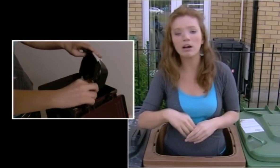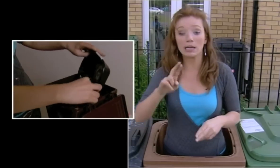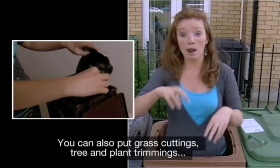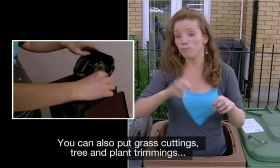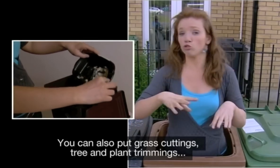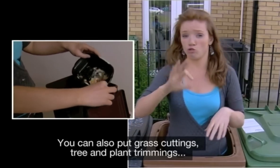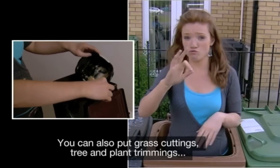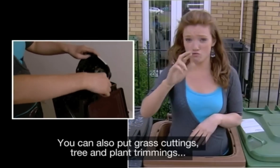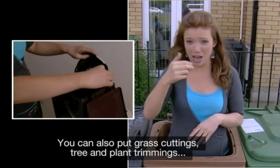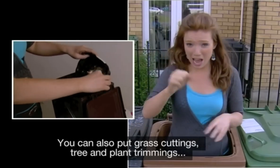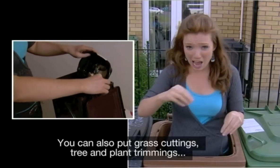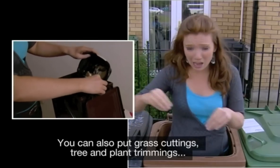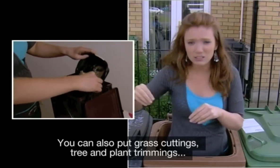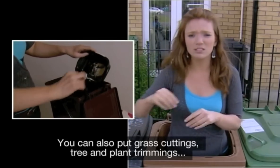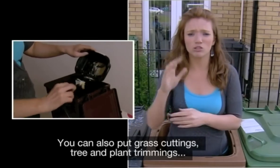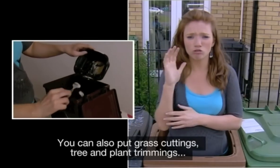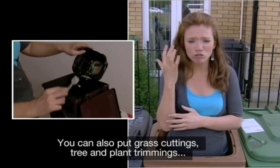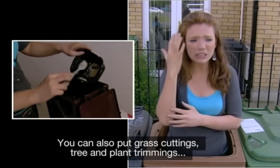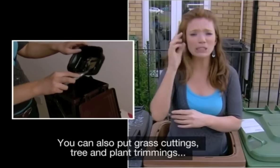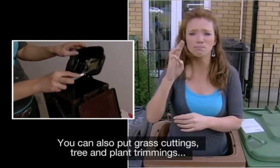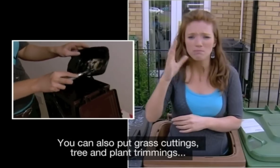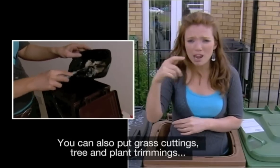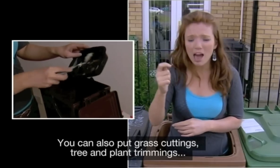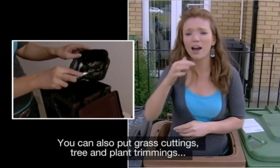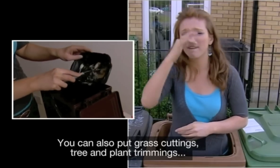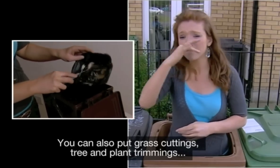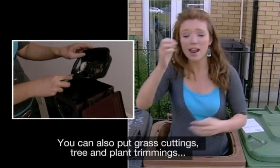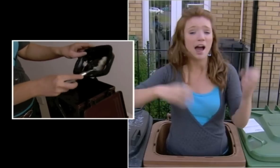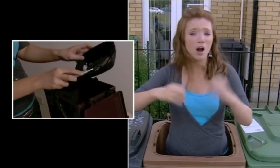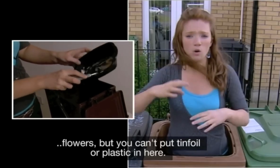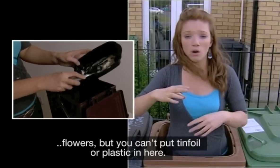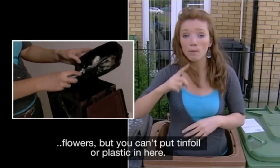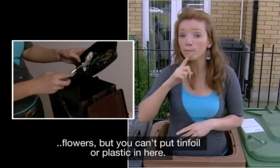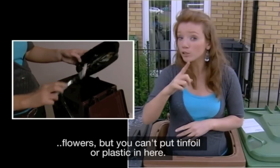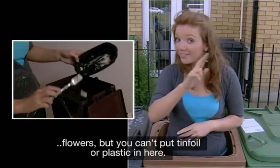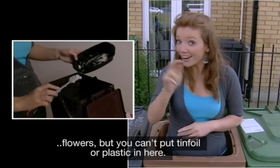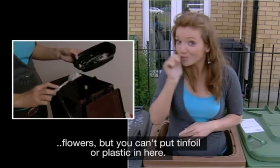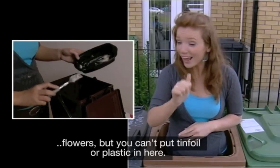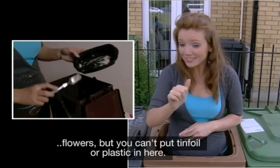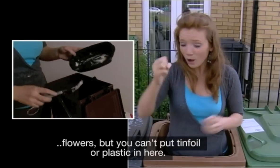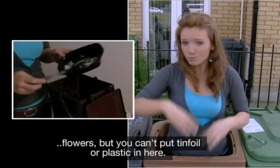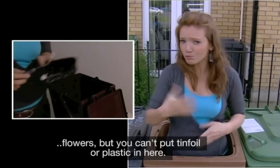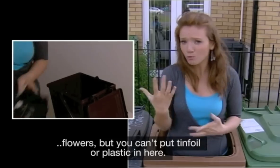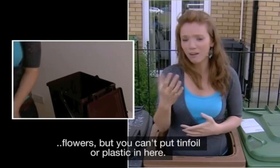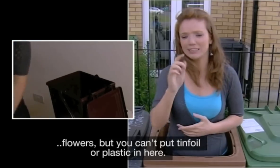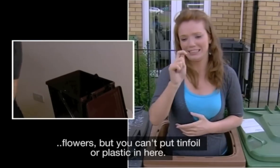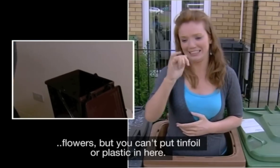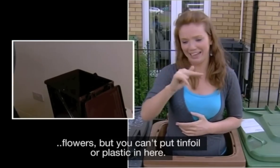You can also put grass cuttings, tree and plant trimmings, flowers, but you can't put tin foil or plastic in